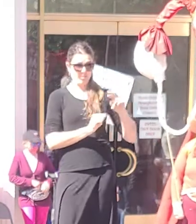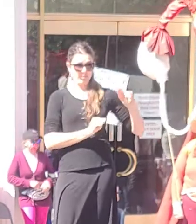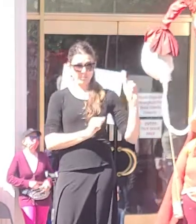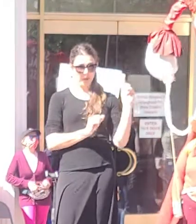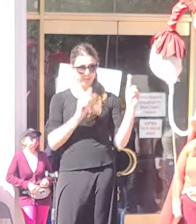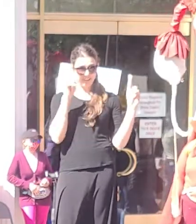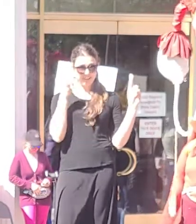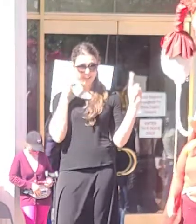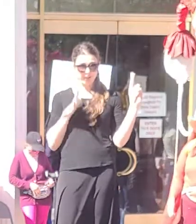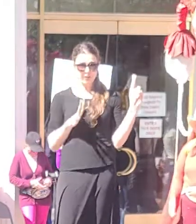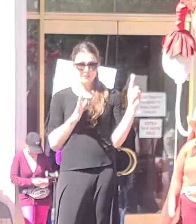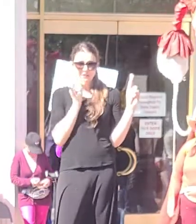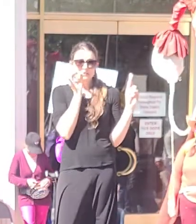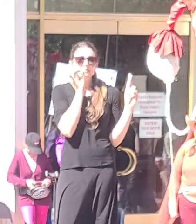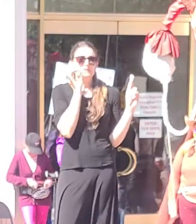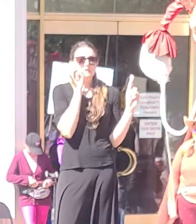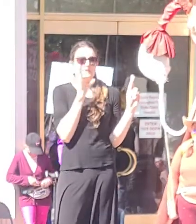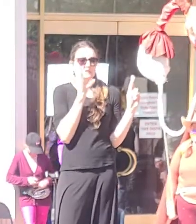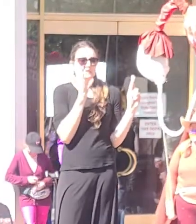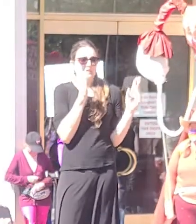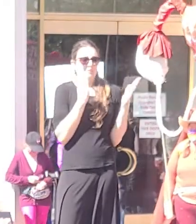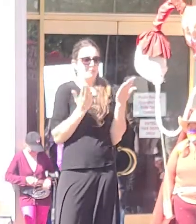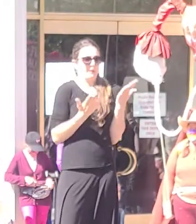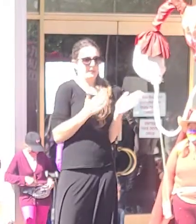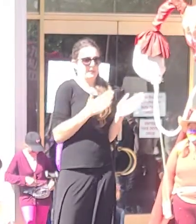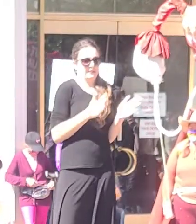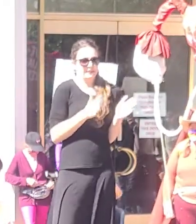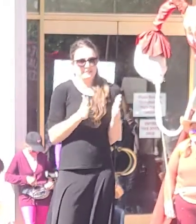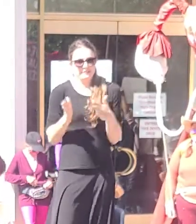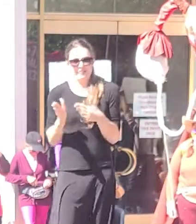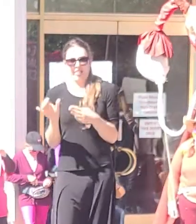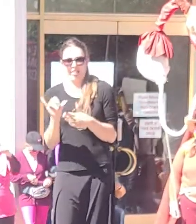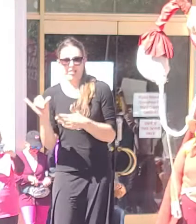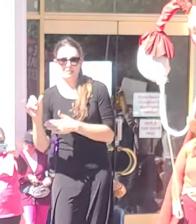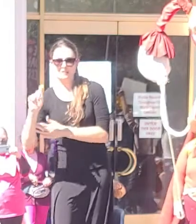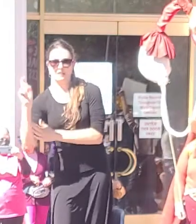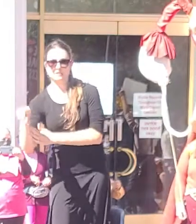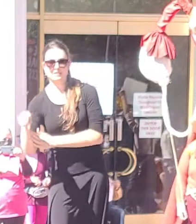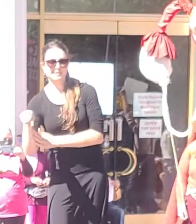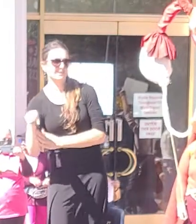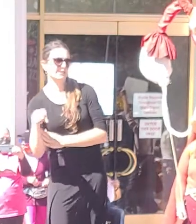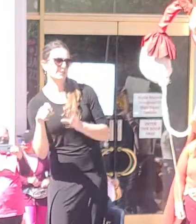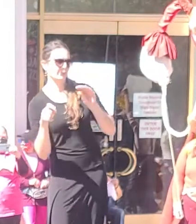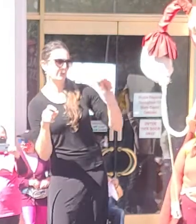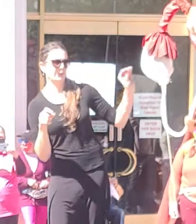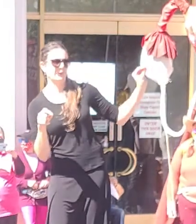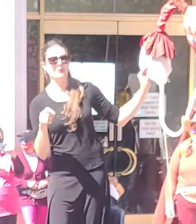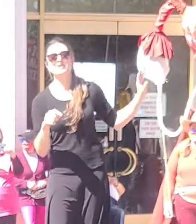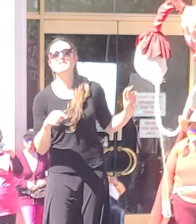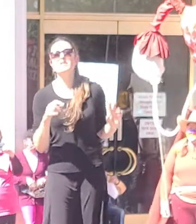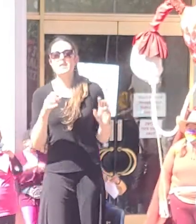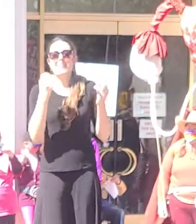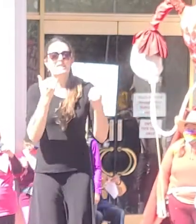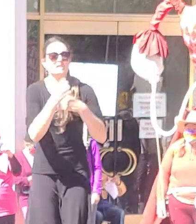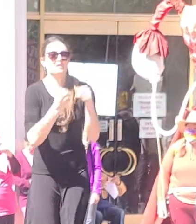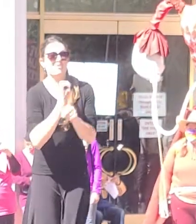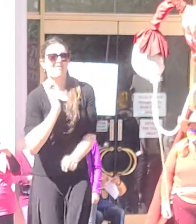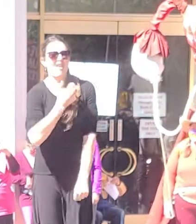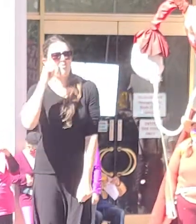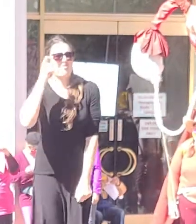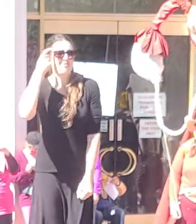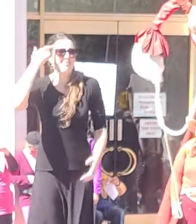could be going the way of Texas. But this year, our governor, Michelle